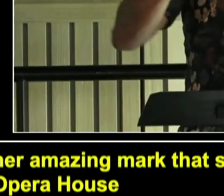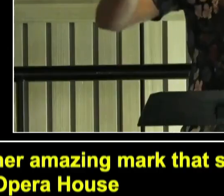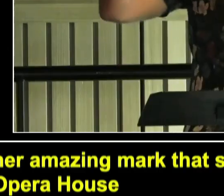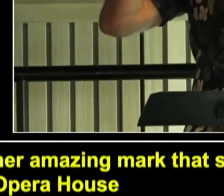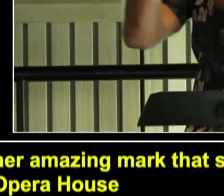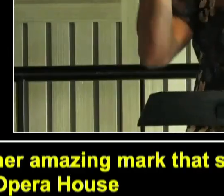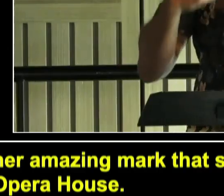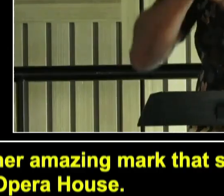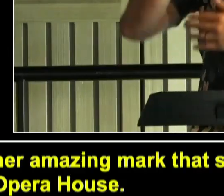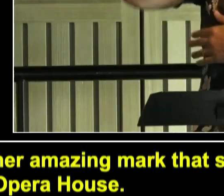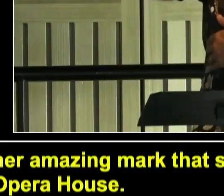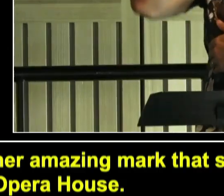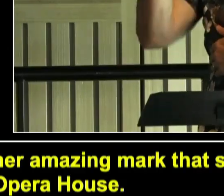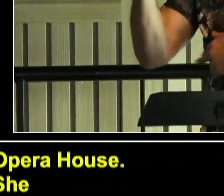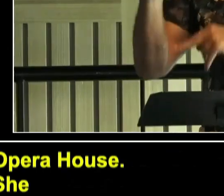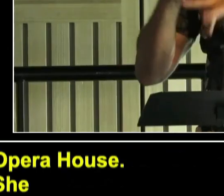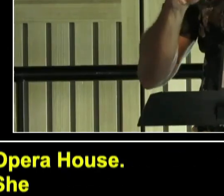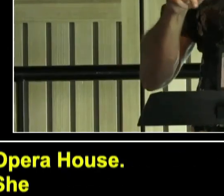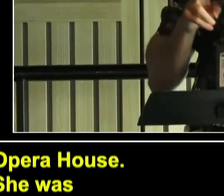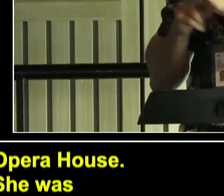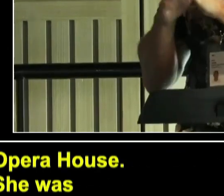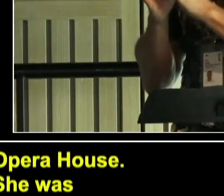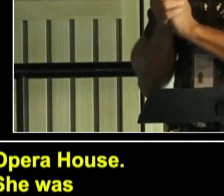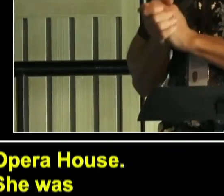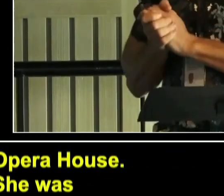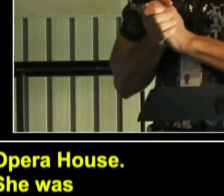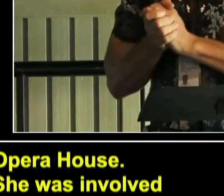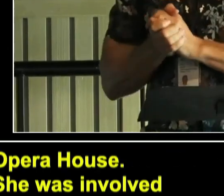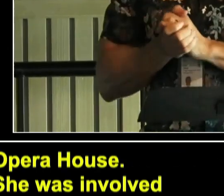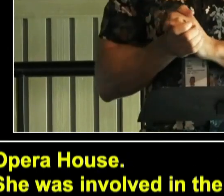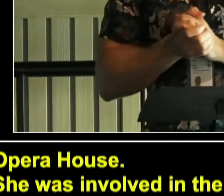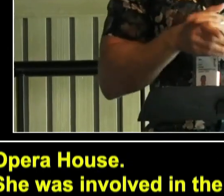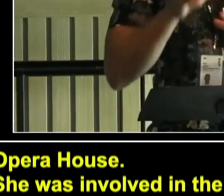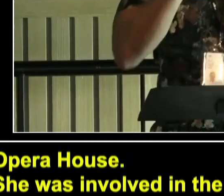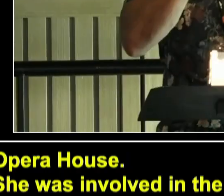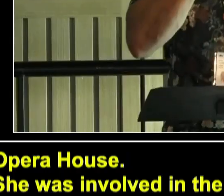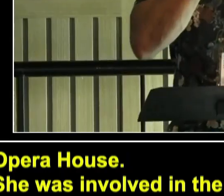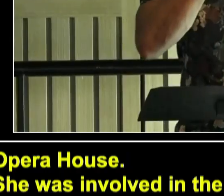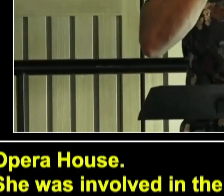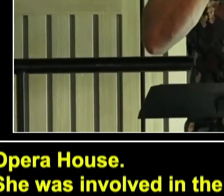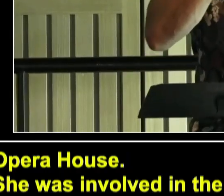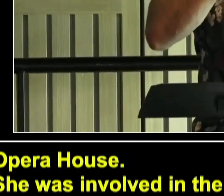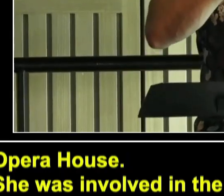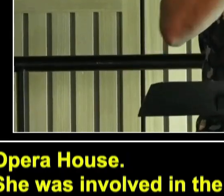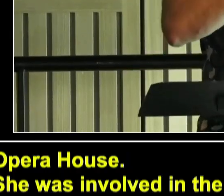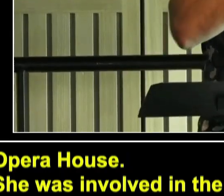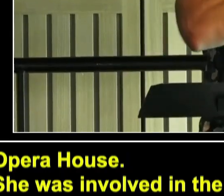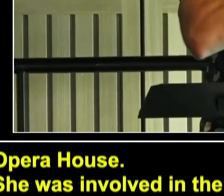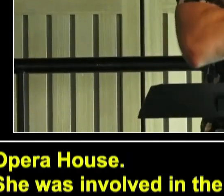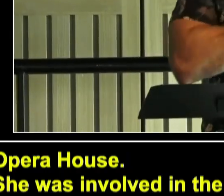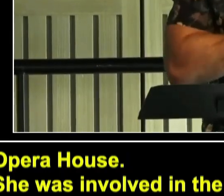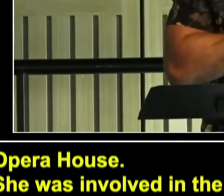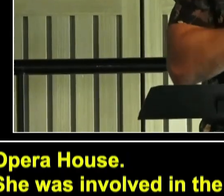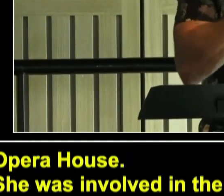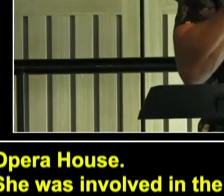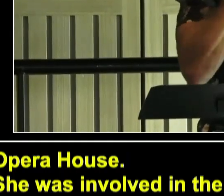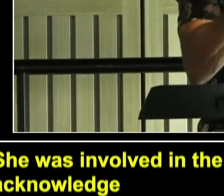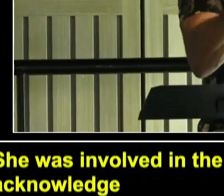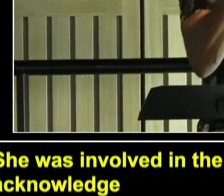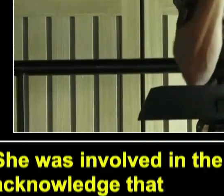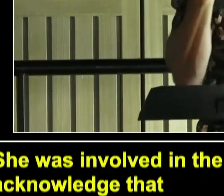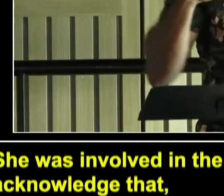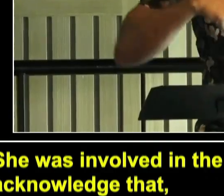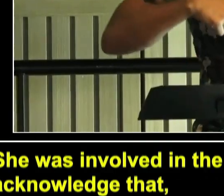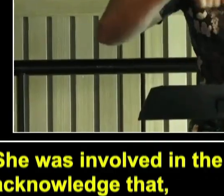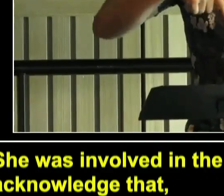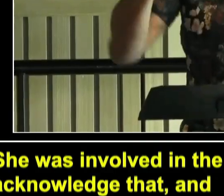She was involved in the historical part of the arts, and we really want to acknowledge that. And Daniel,